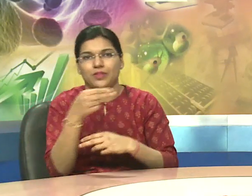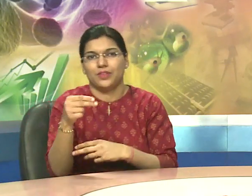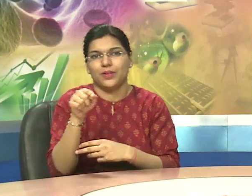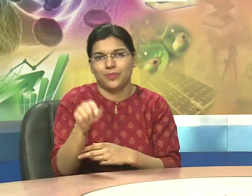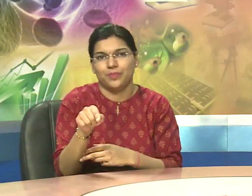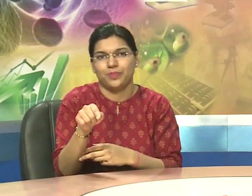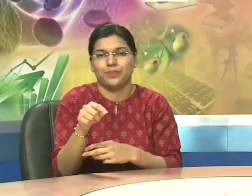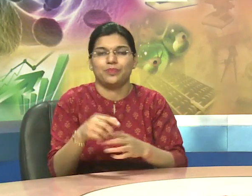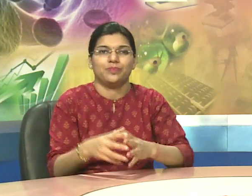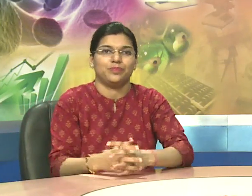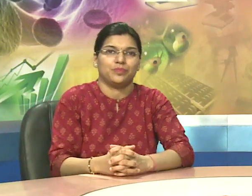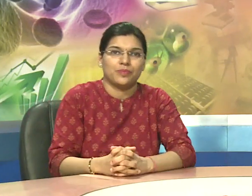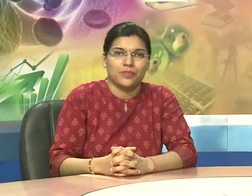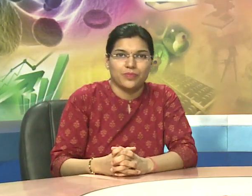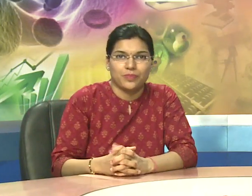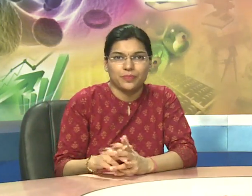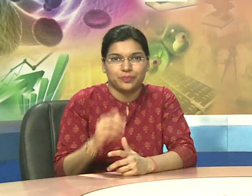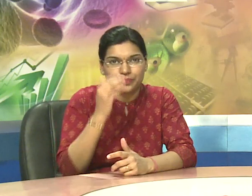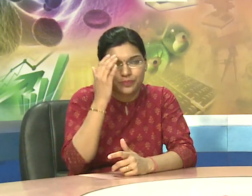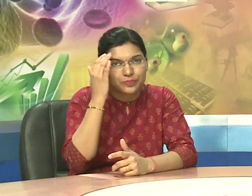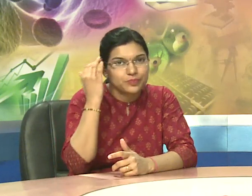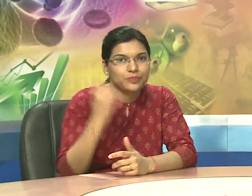is termed as landslide.